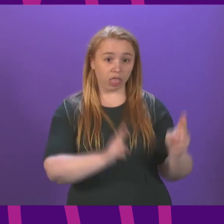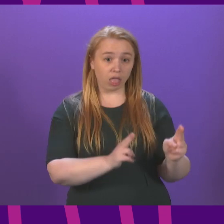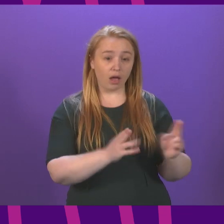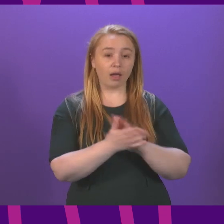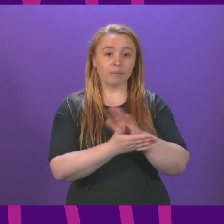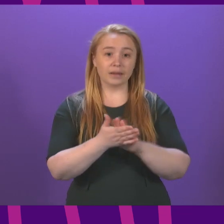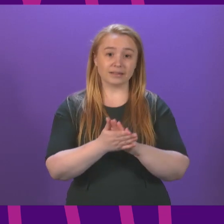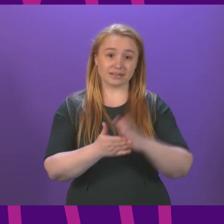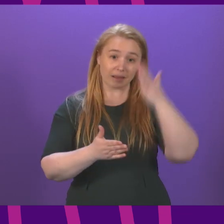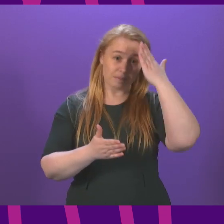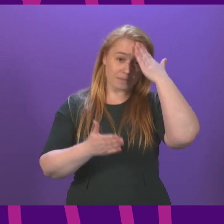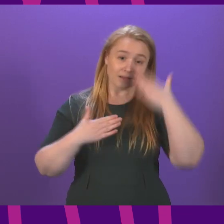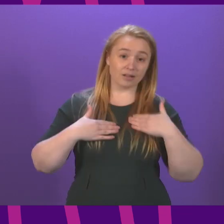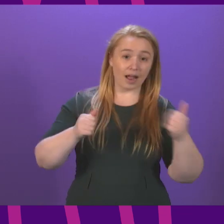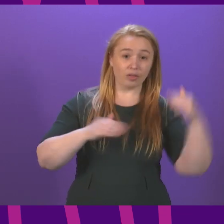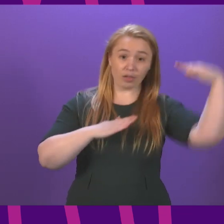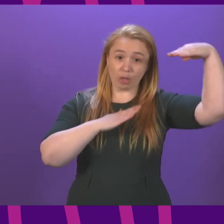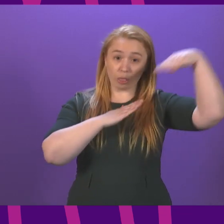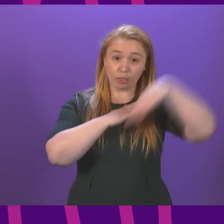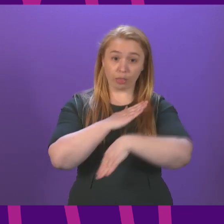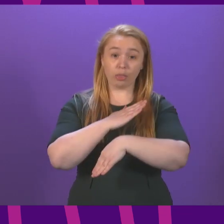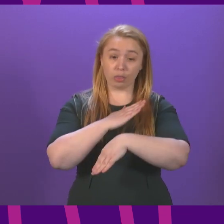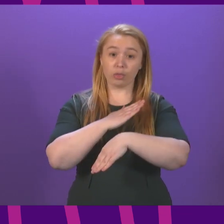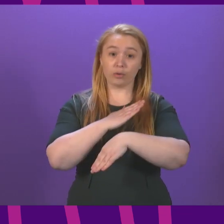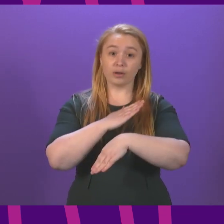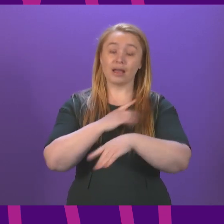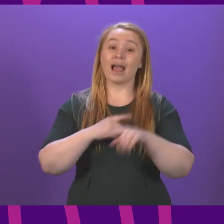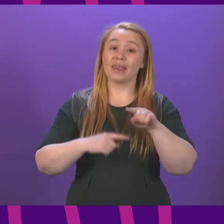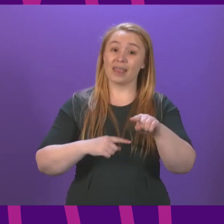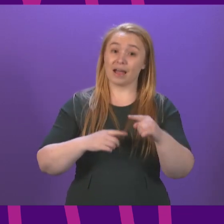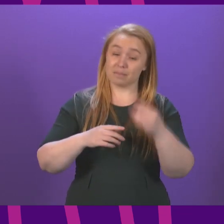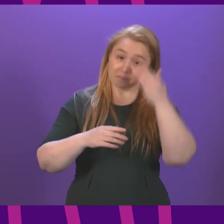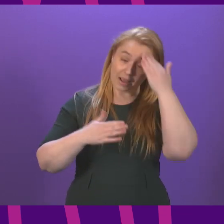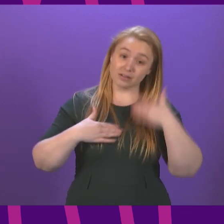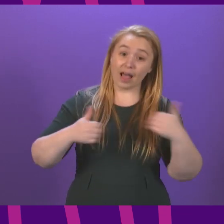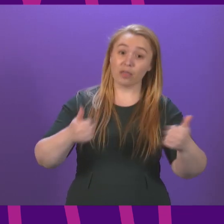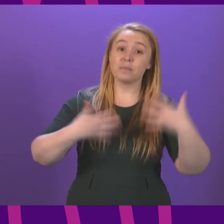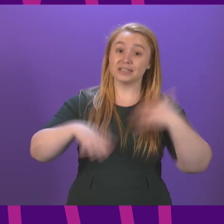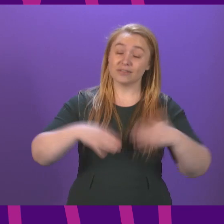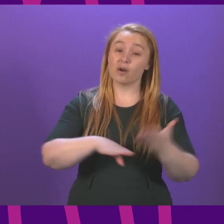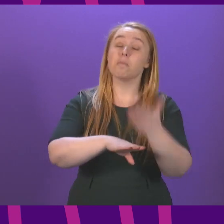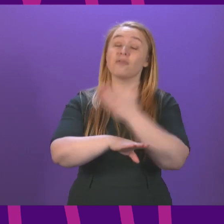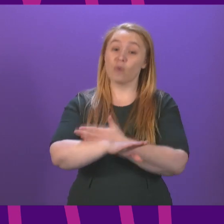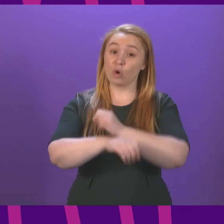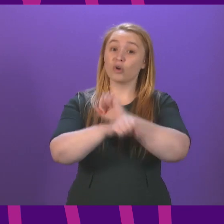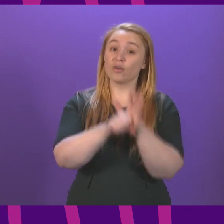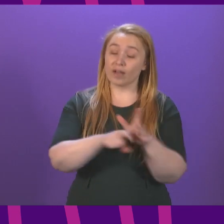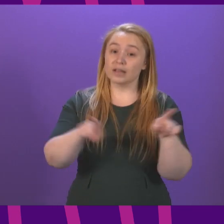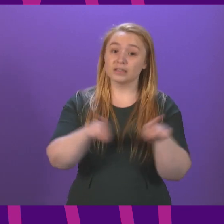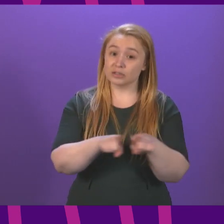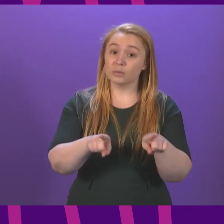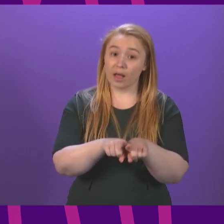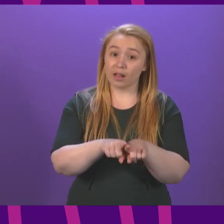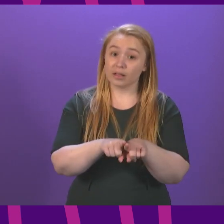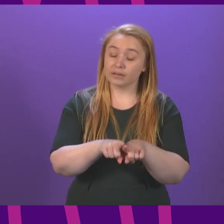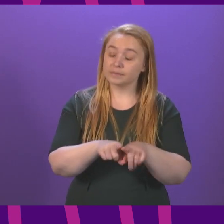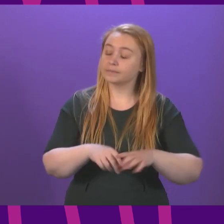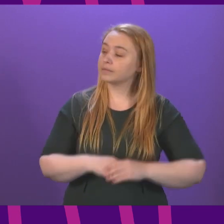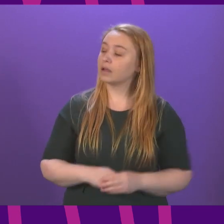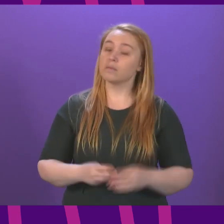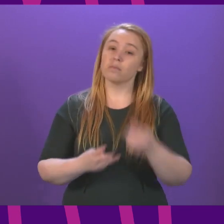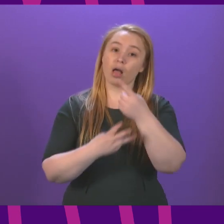escalation of a health crisis that was already under strain prior to the pandemic. One of the crucial elements, of course, of the solution